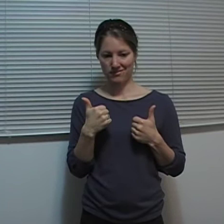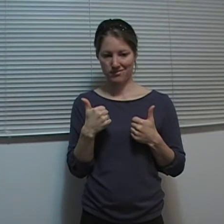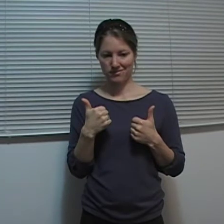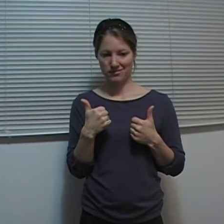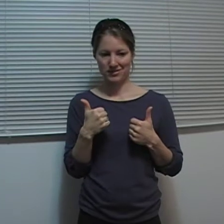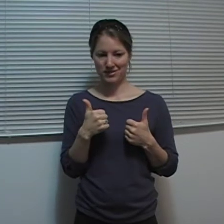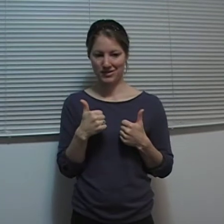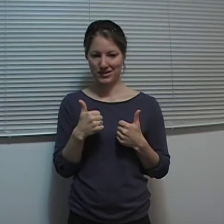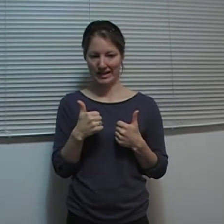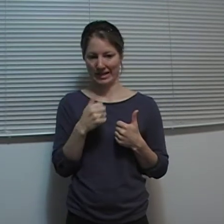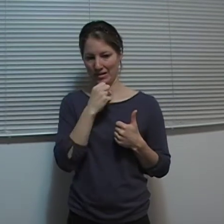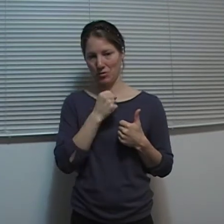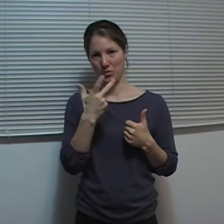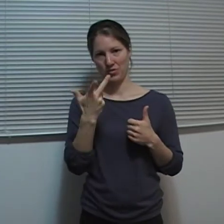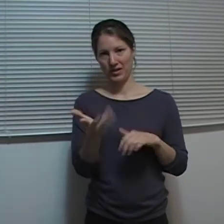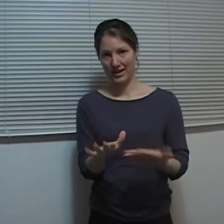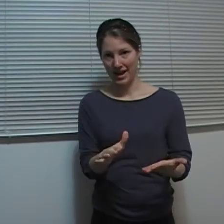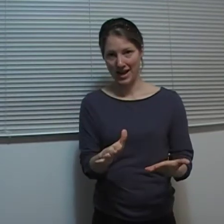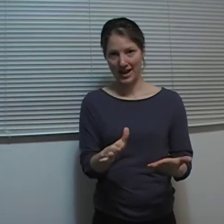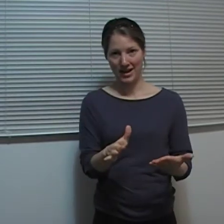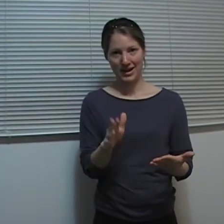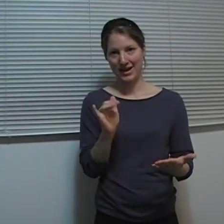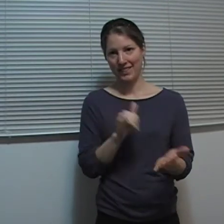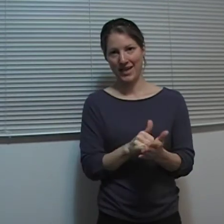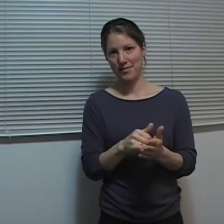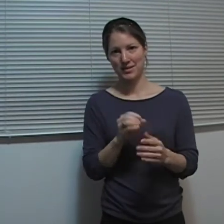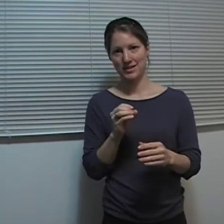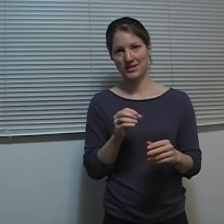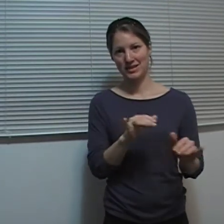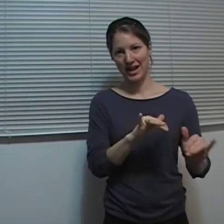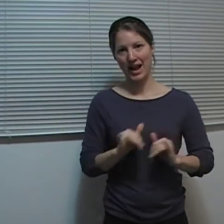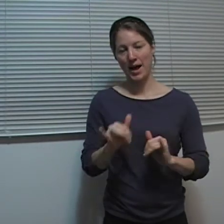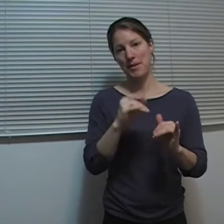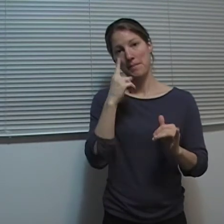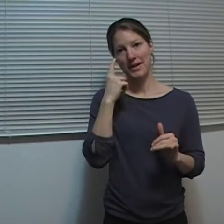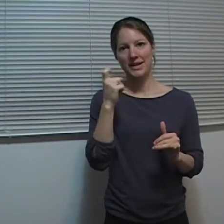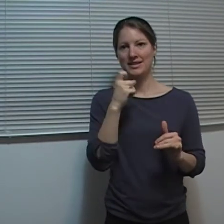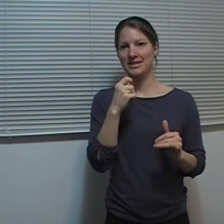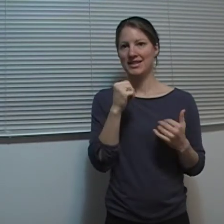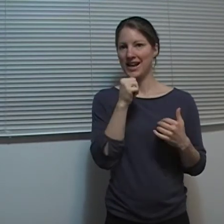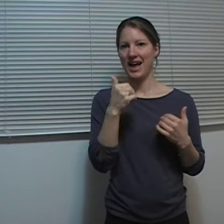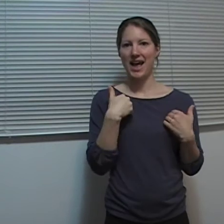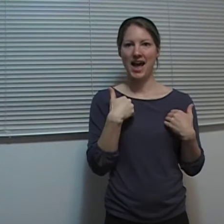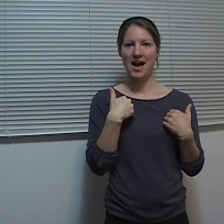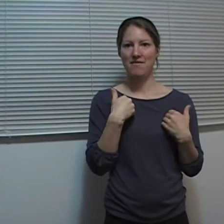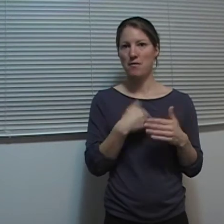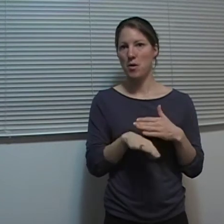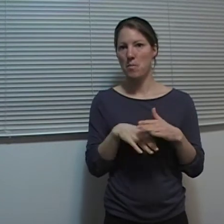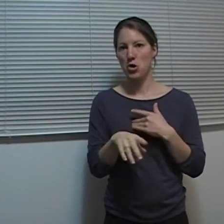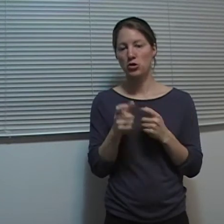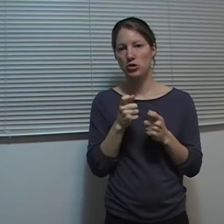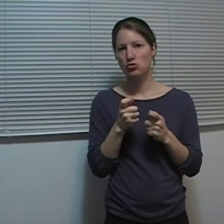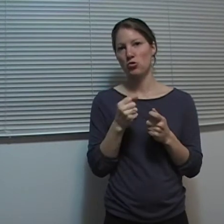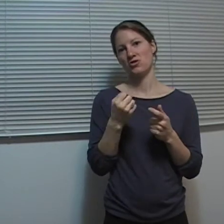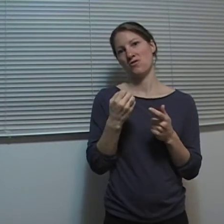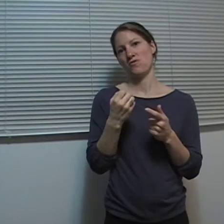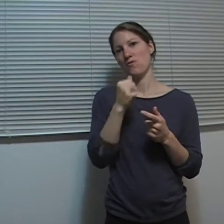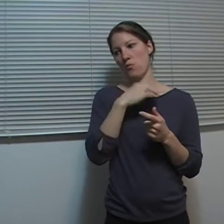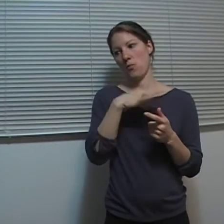But secondly, probably if you had 13 to 16 children, only 6, maybe 5 or 6 of them made it